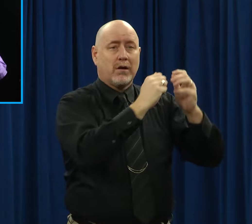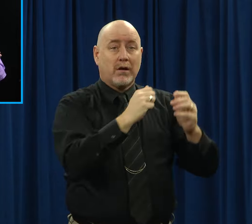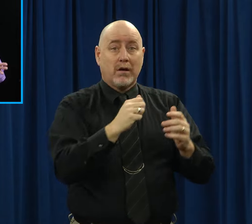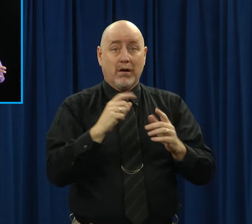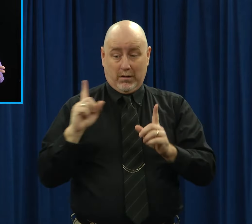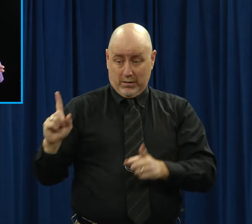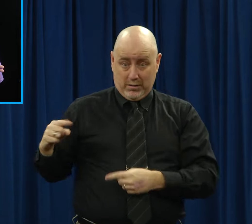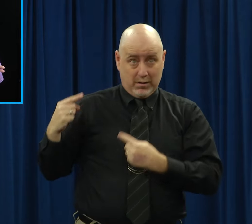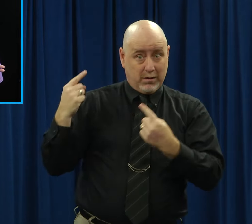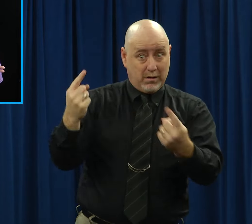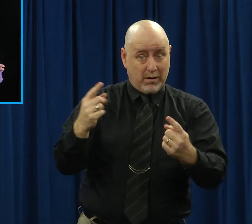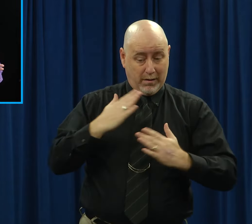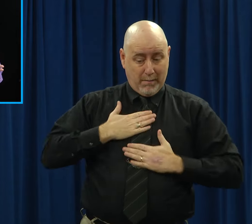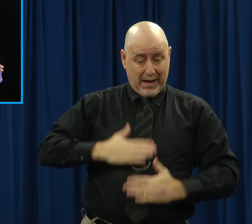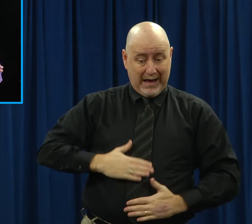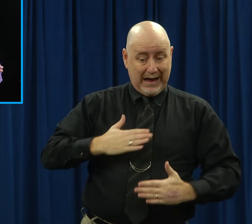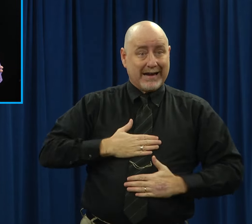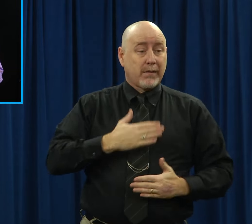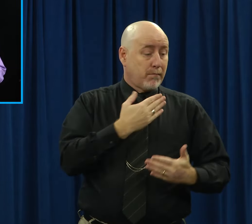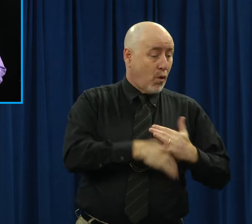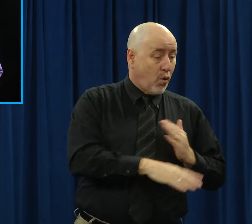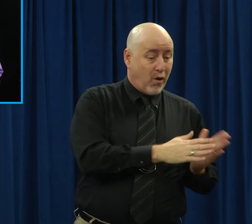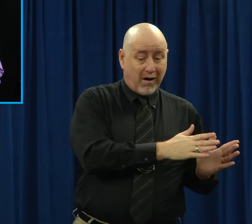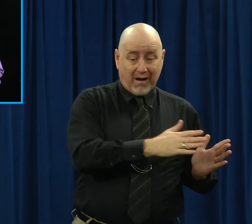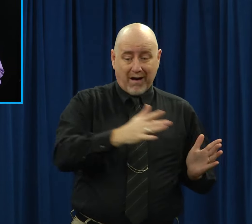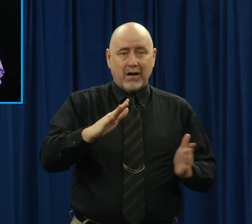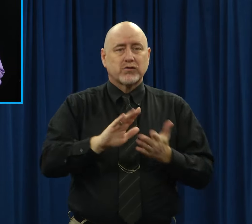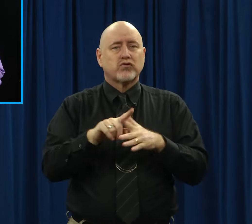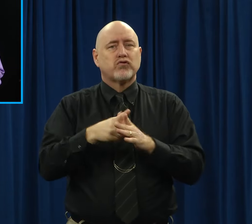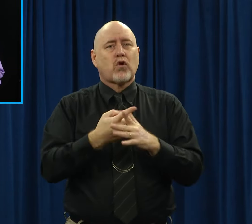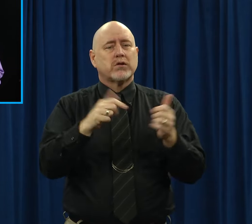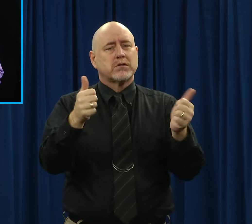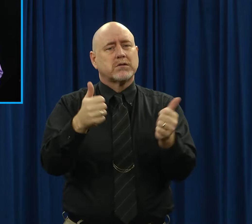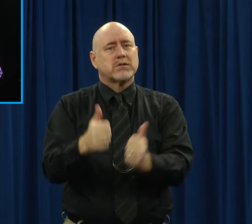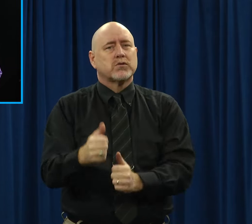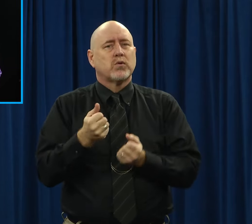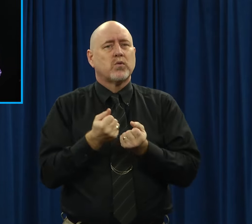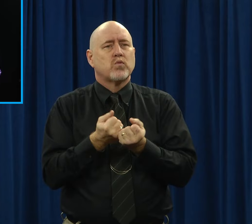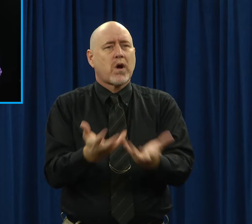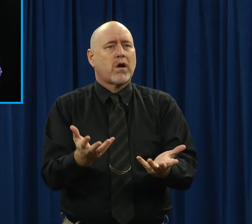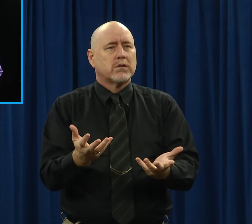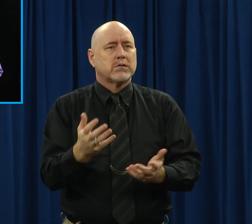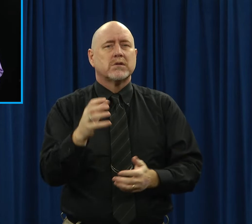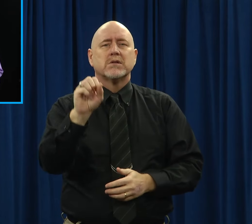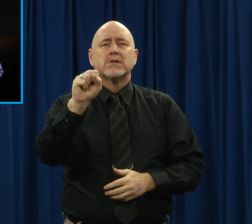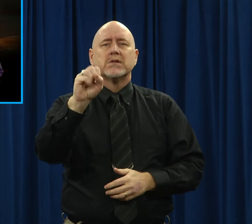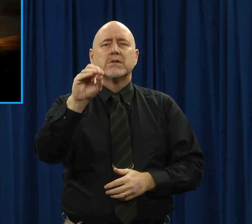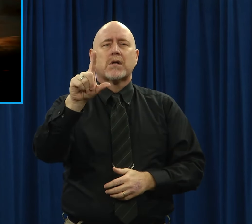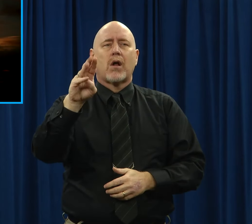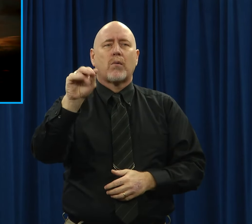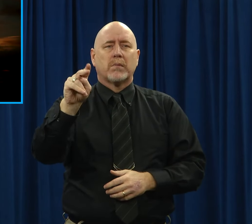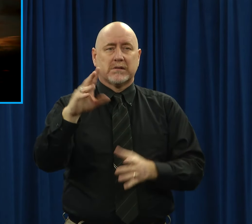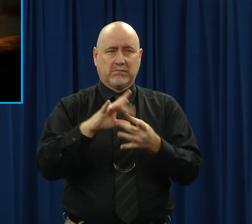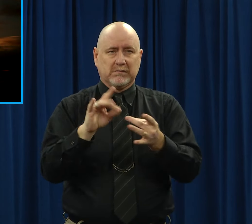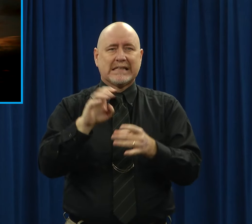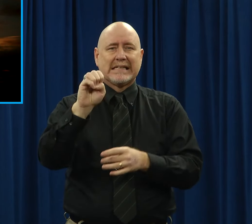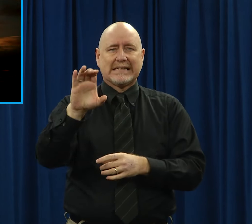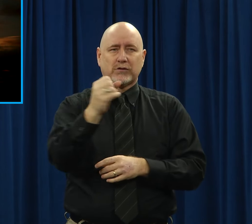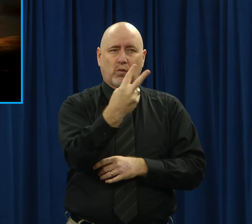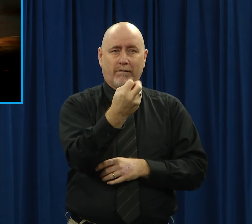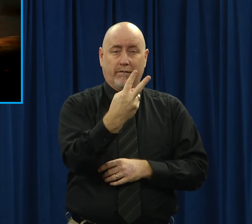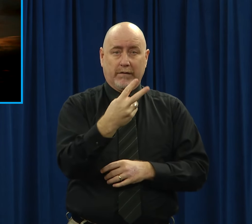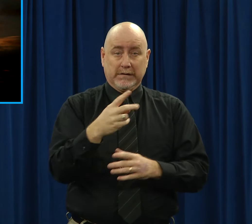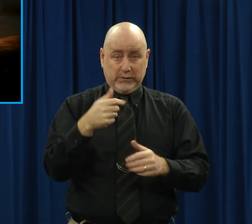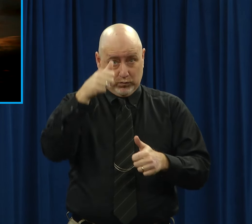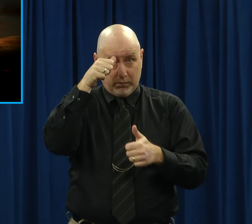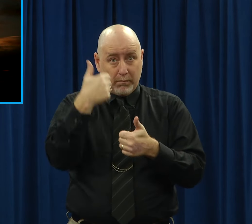all the while, the physical body is wearing out. Solomon describes this process in Ecclesiastes chapter 12. He